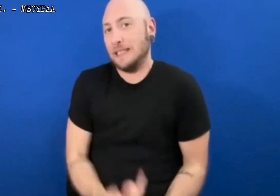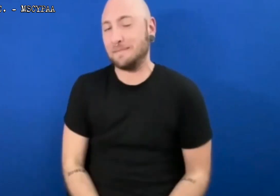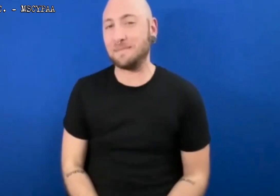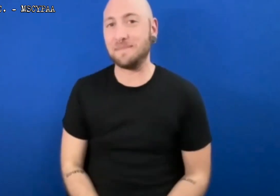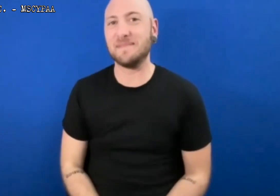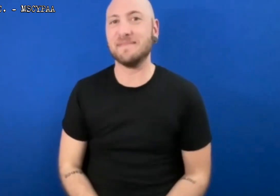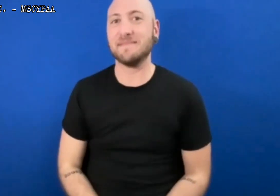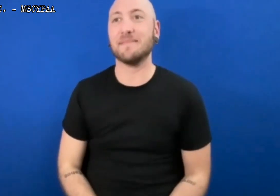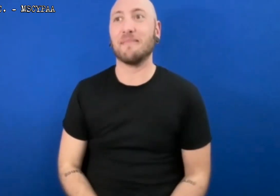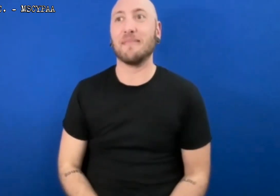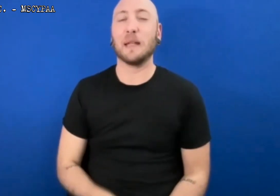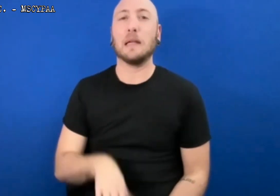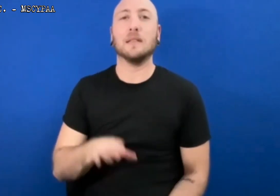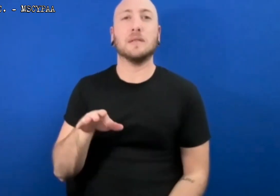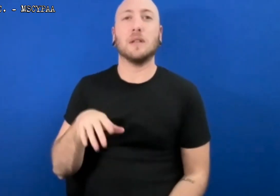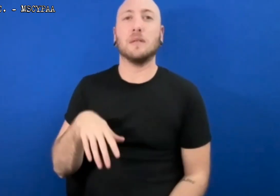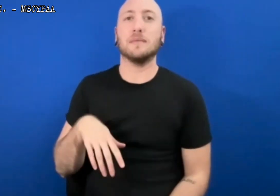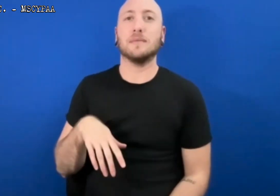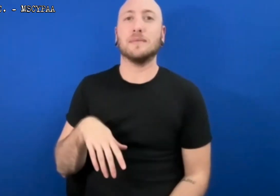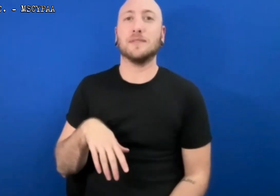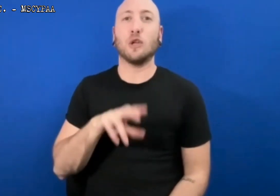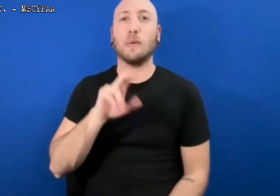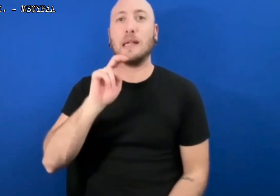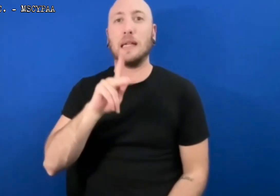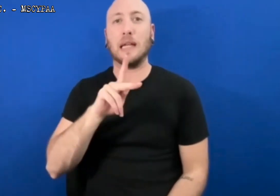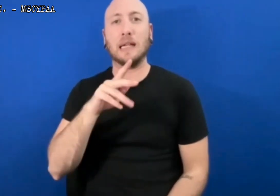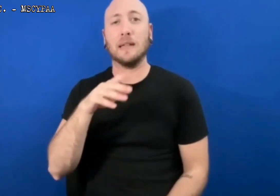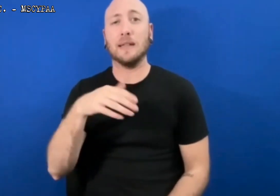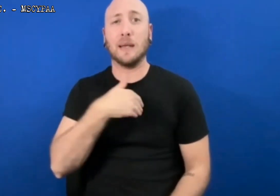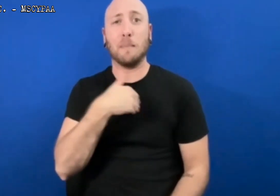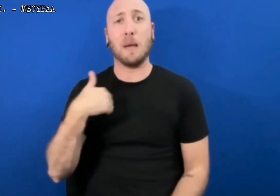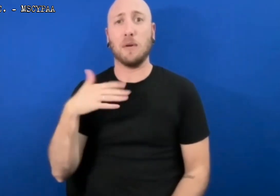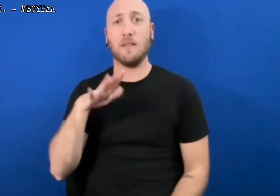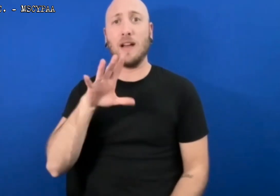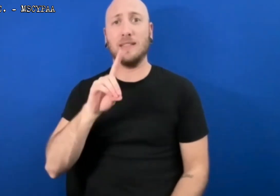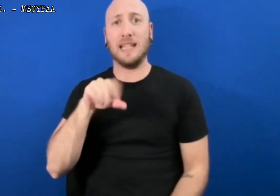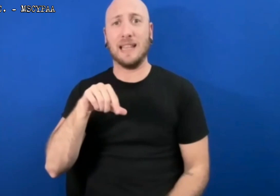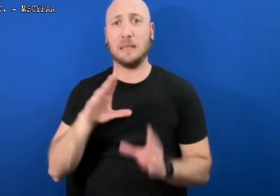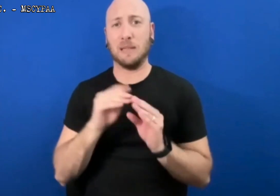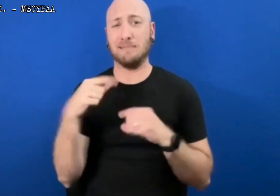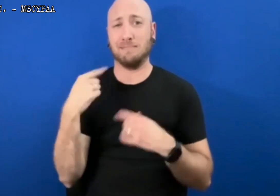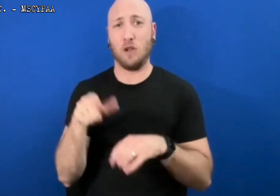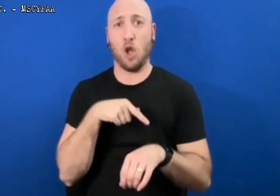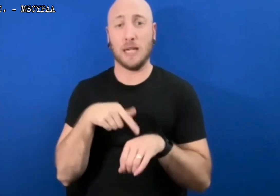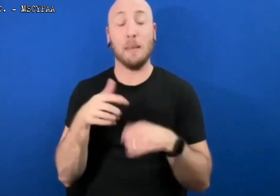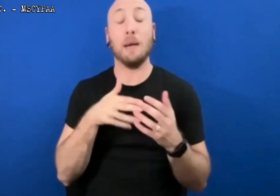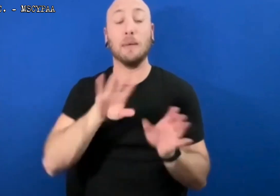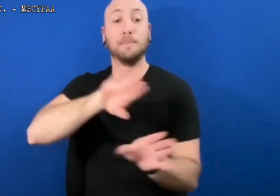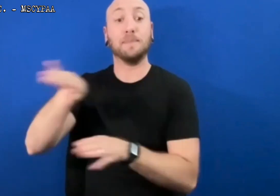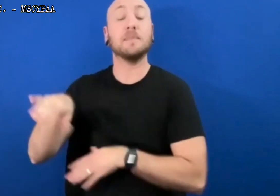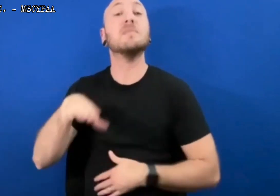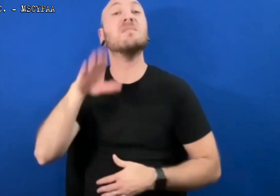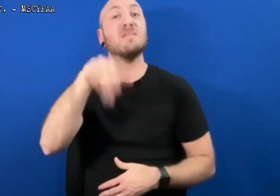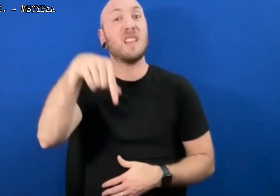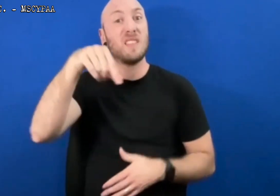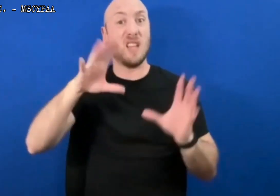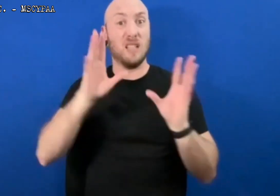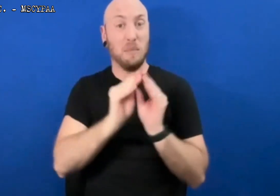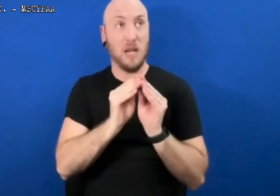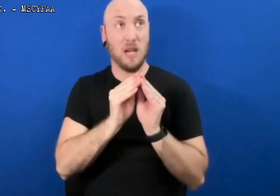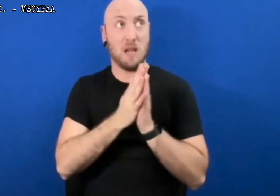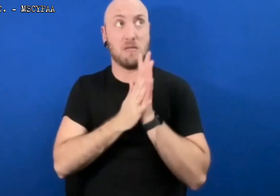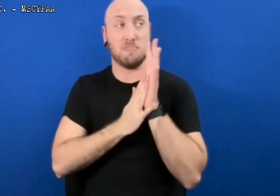He's a longtime member of 5D. So I just want to preface this by saying that this meeting, I came to